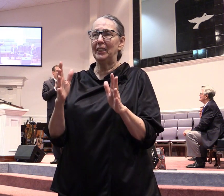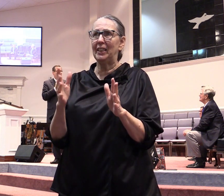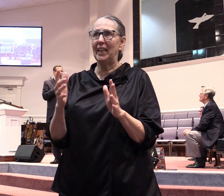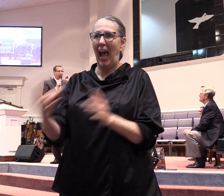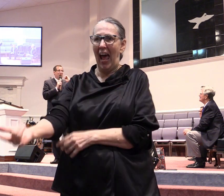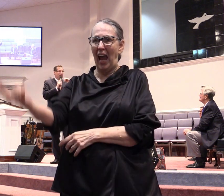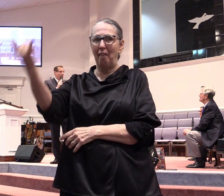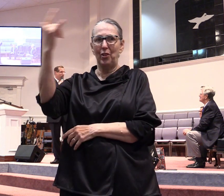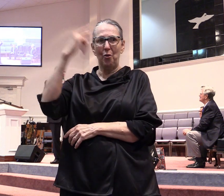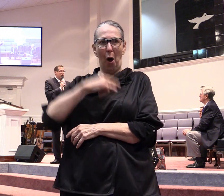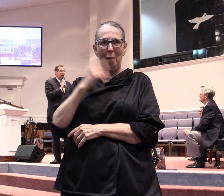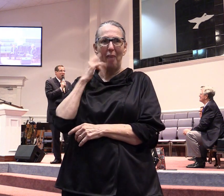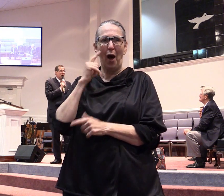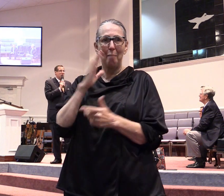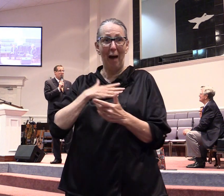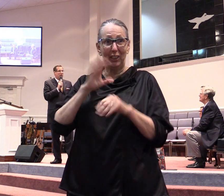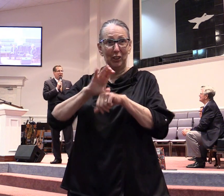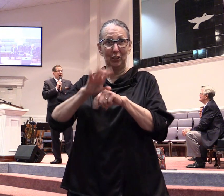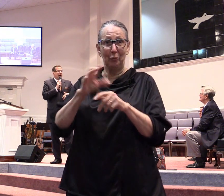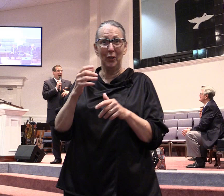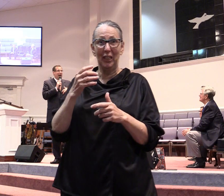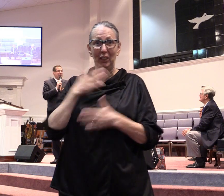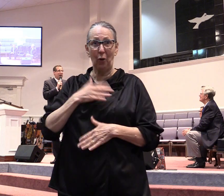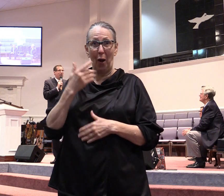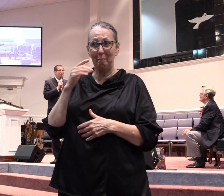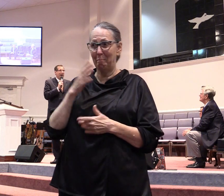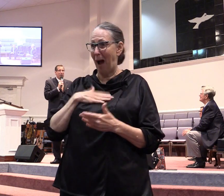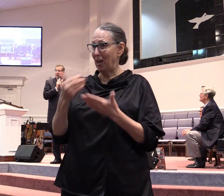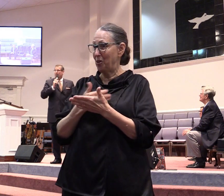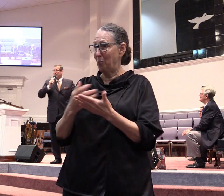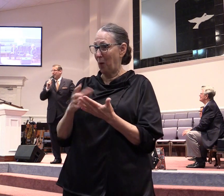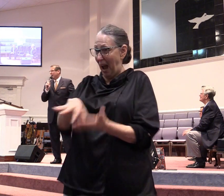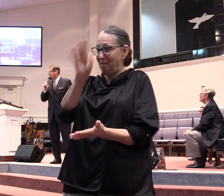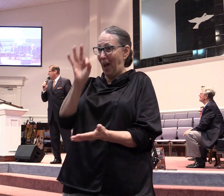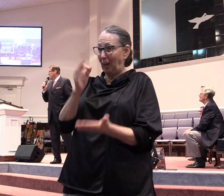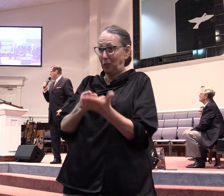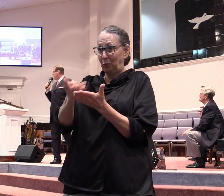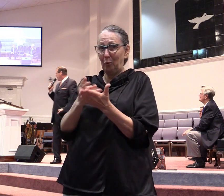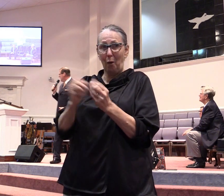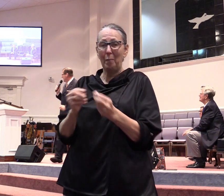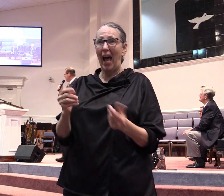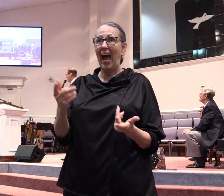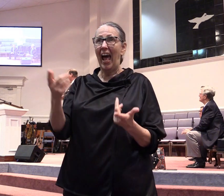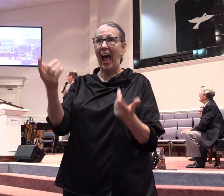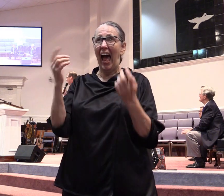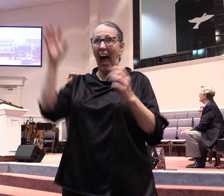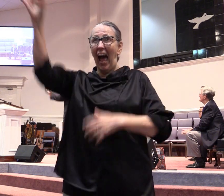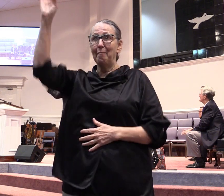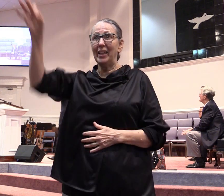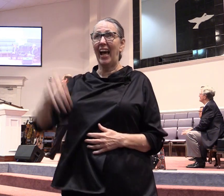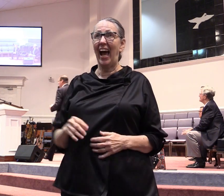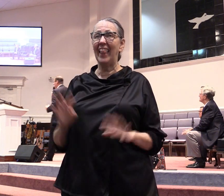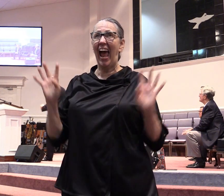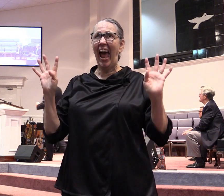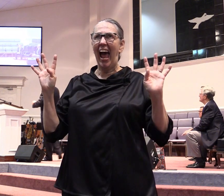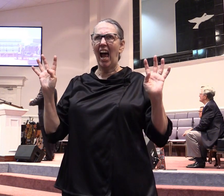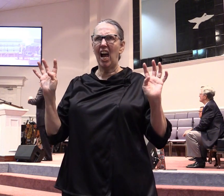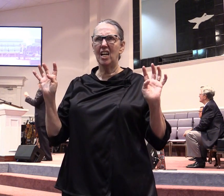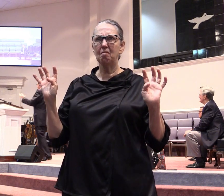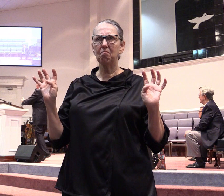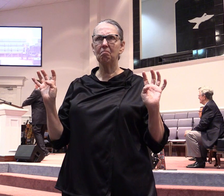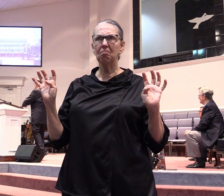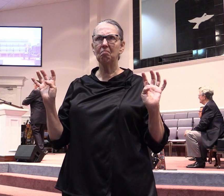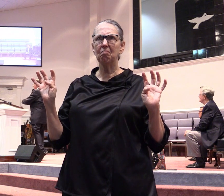not going to get into all the parts of what it cost me, but I thought everybody would love it. I found out many people didn't. It wound up costing me a lot of stuff